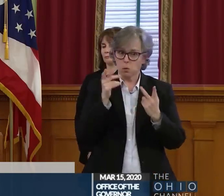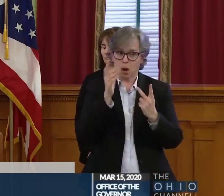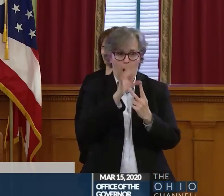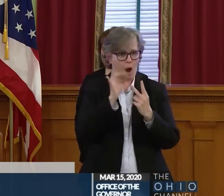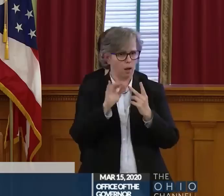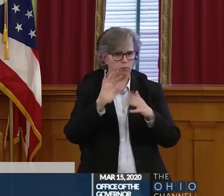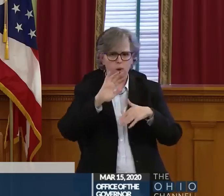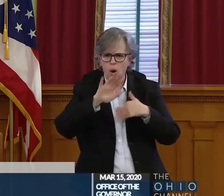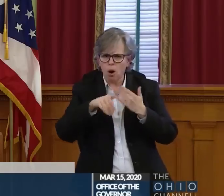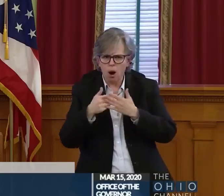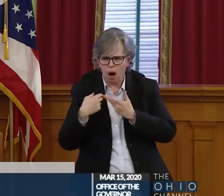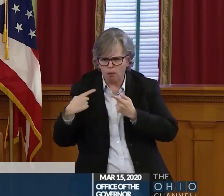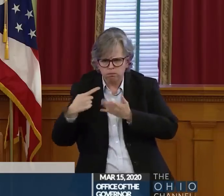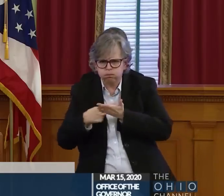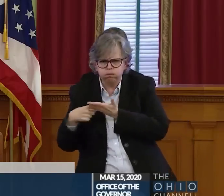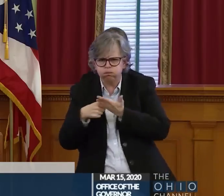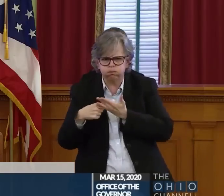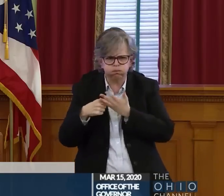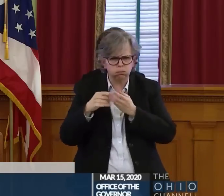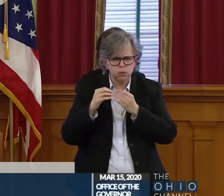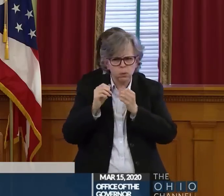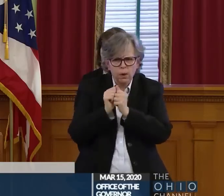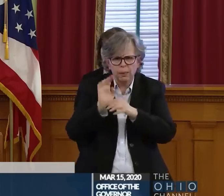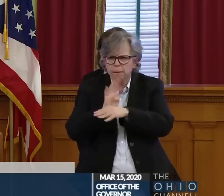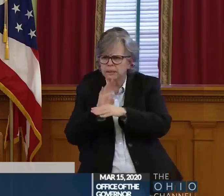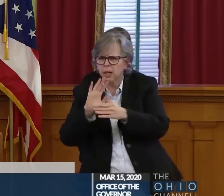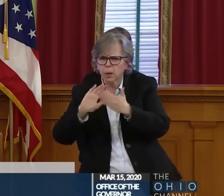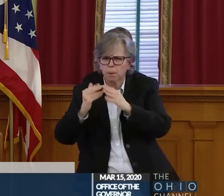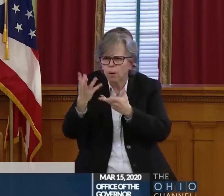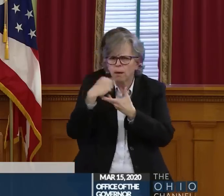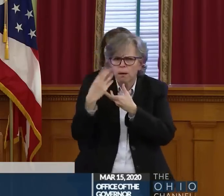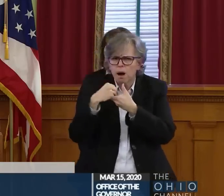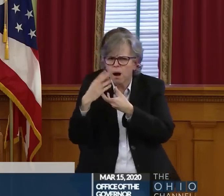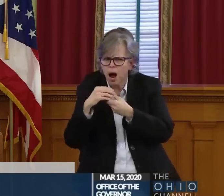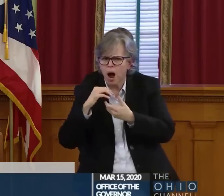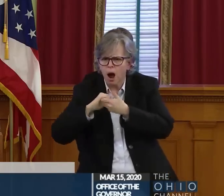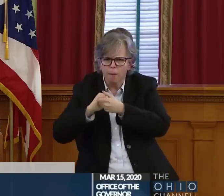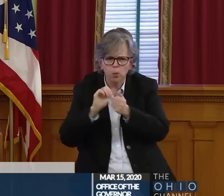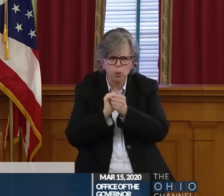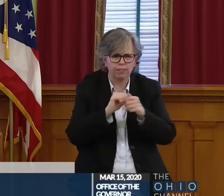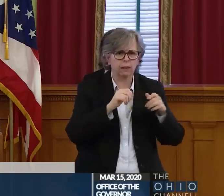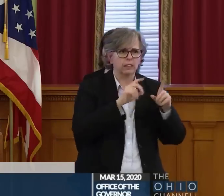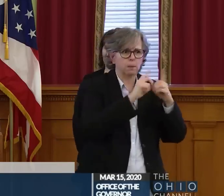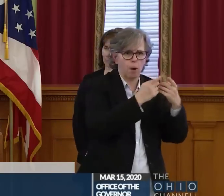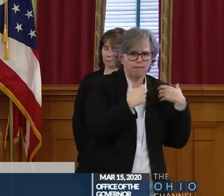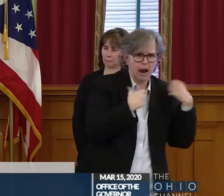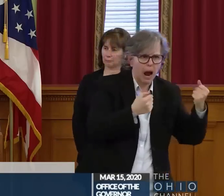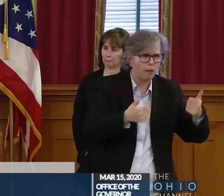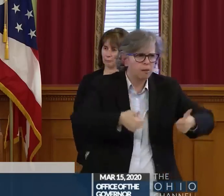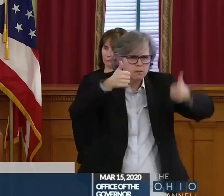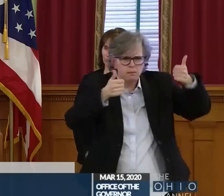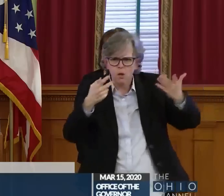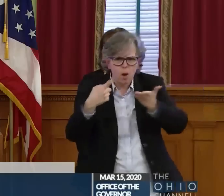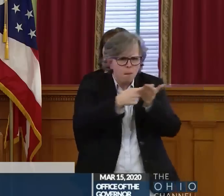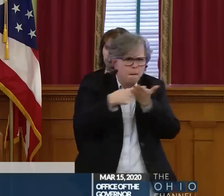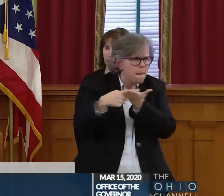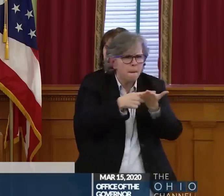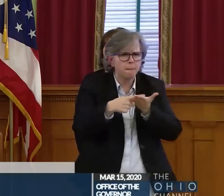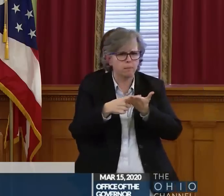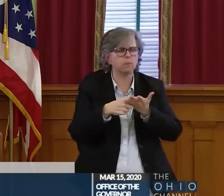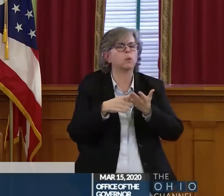community and health officials. Let me emphasize, we know that what we're all going